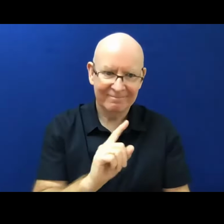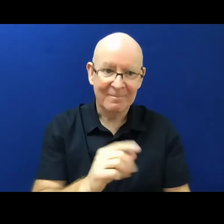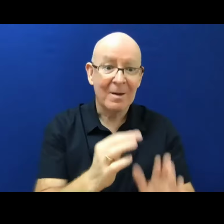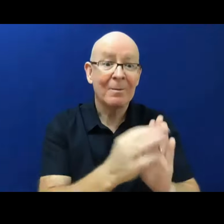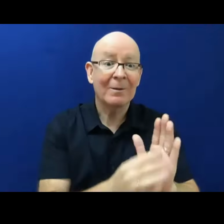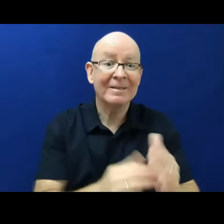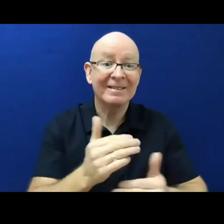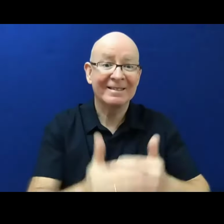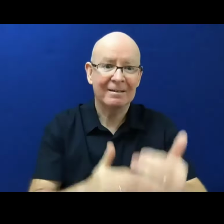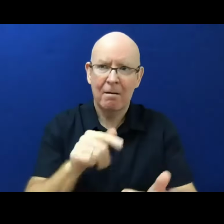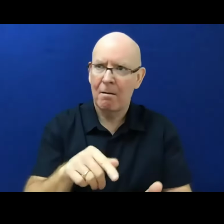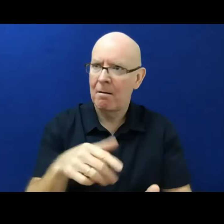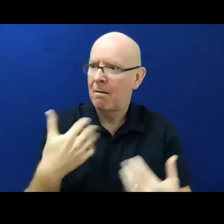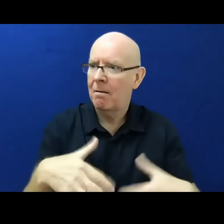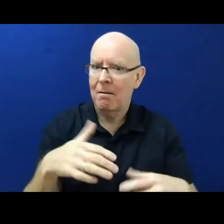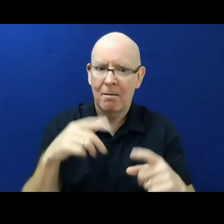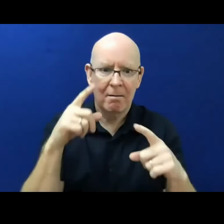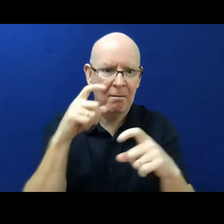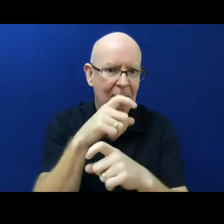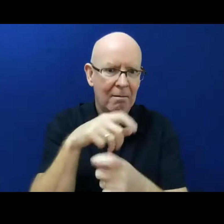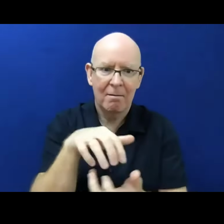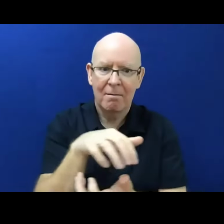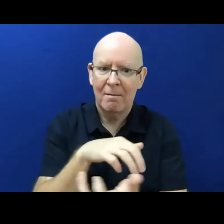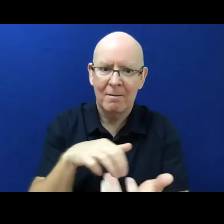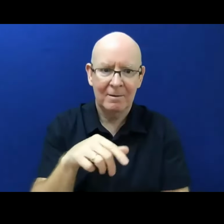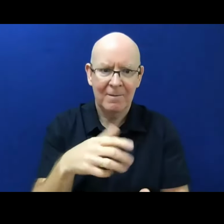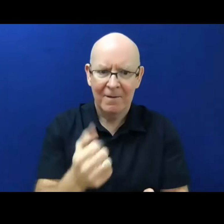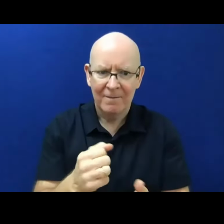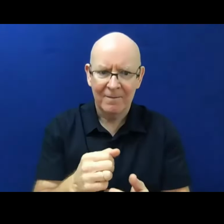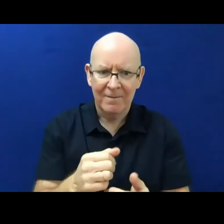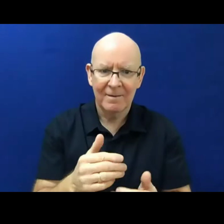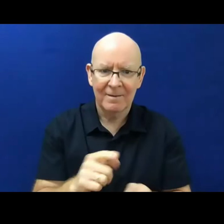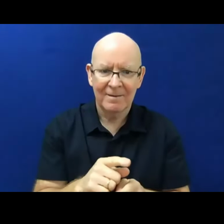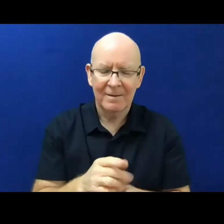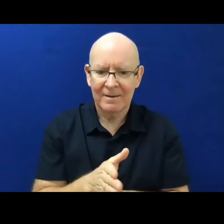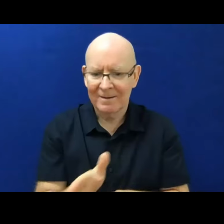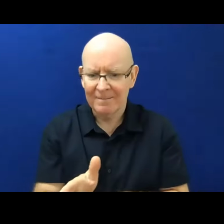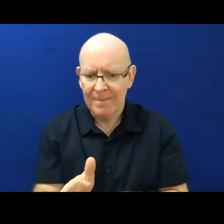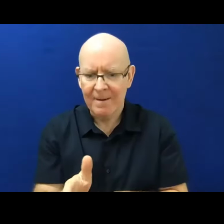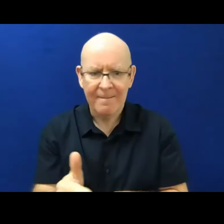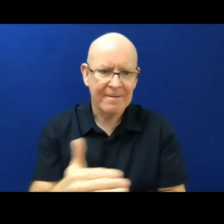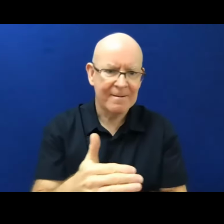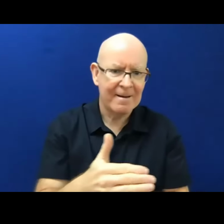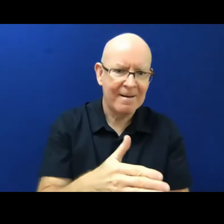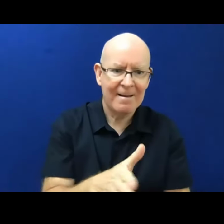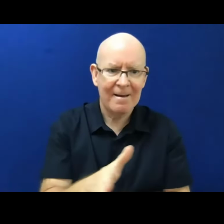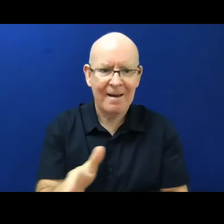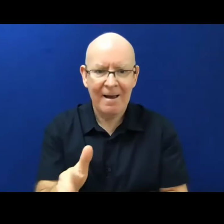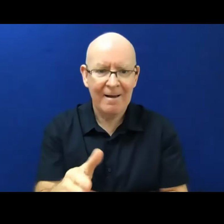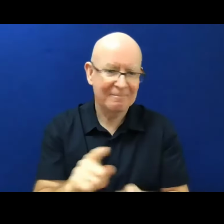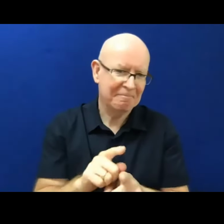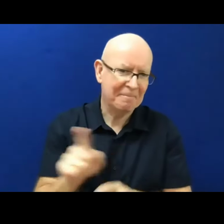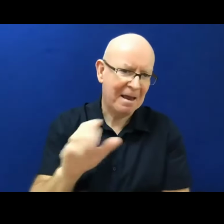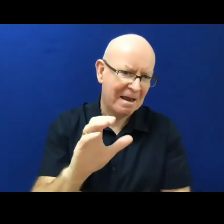different cultures, but in different circles, as diplomats, as researchers, as members